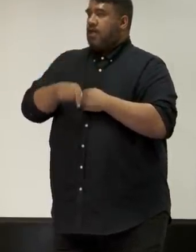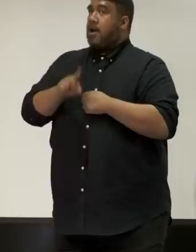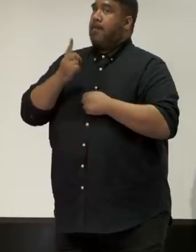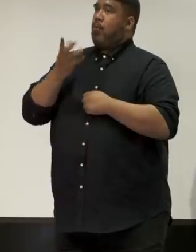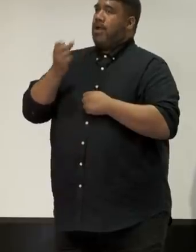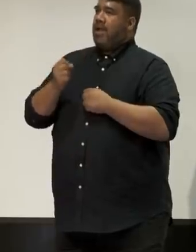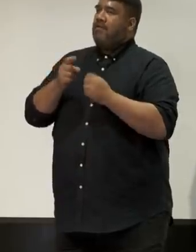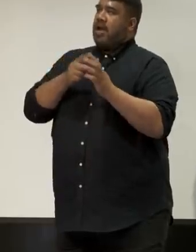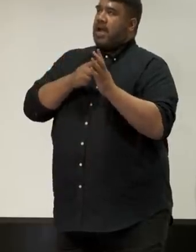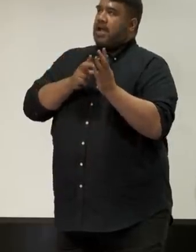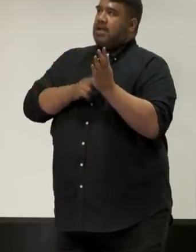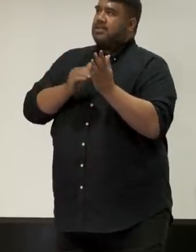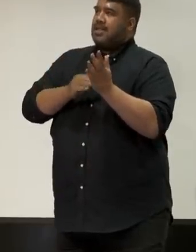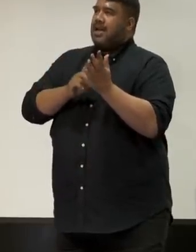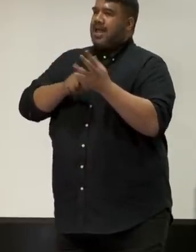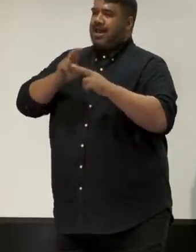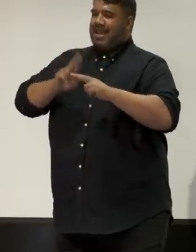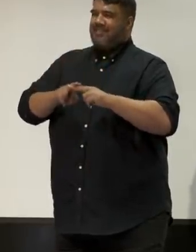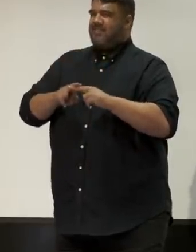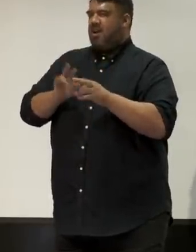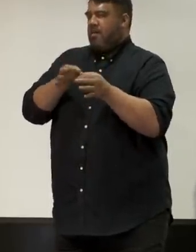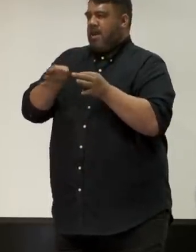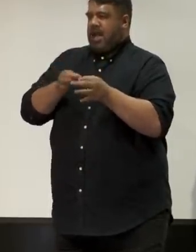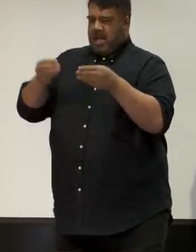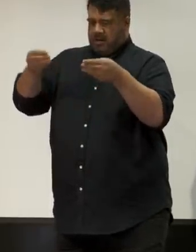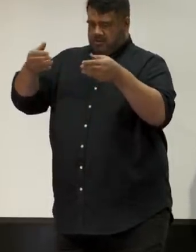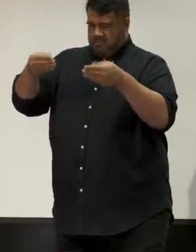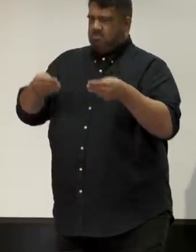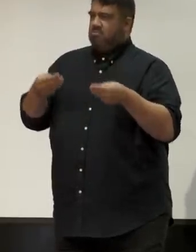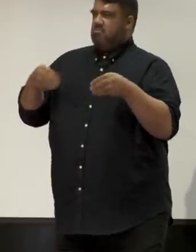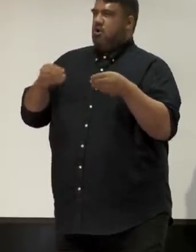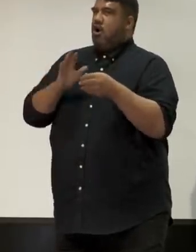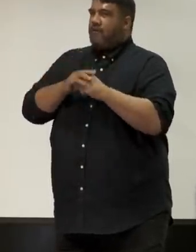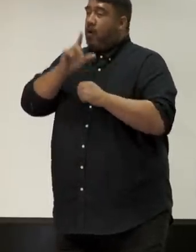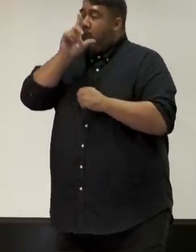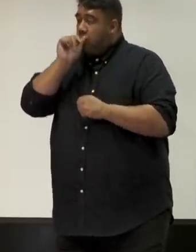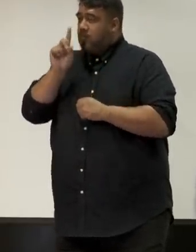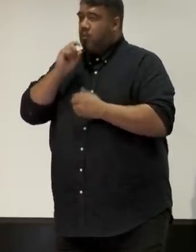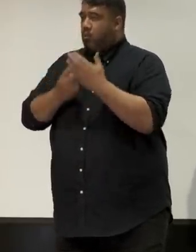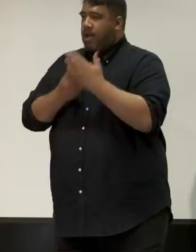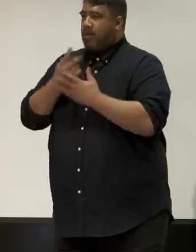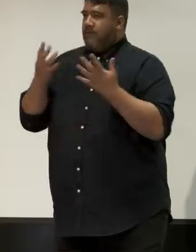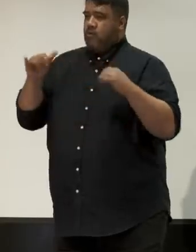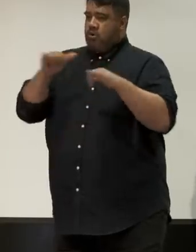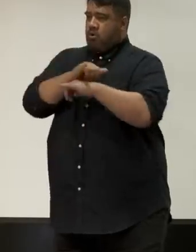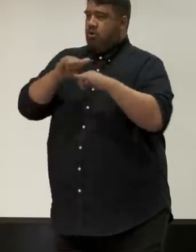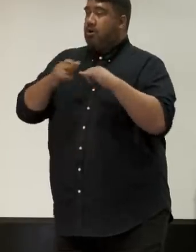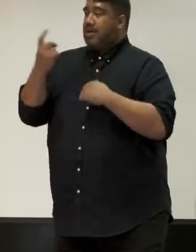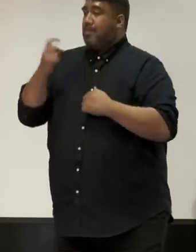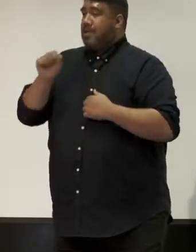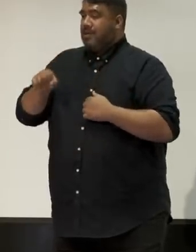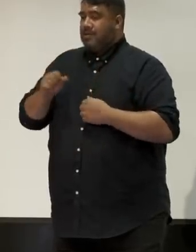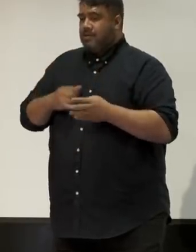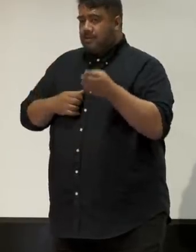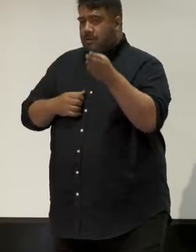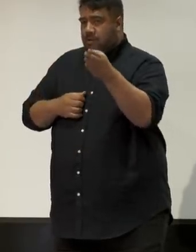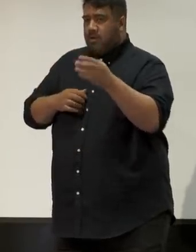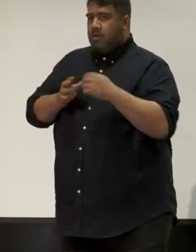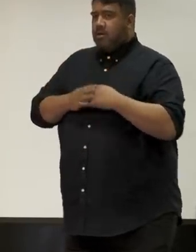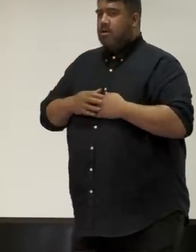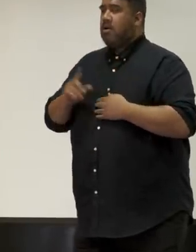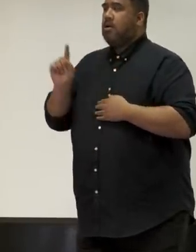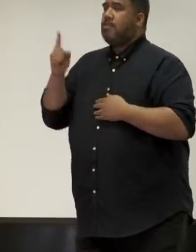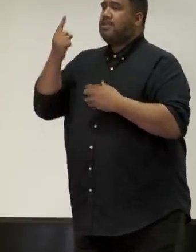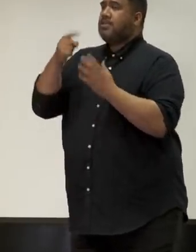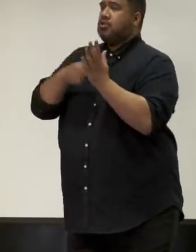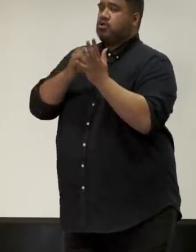ANZLF blueprint and proposals. Yeah, we'll just finish up in the middle here. A review of Minister Twyford said that you were considering a review